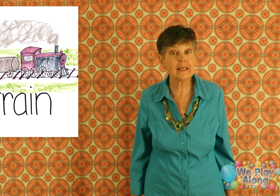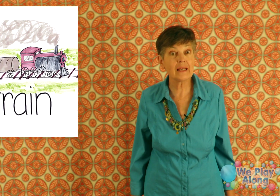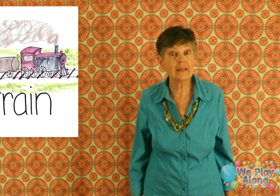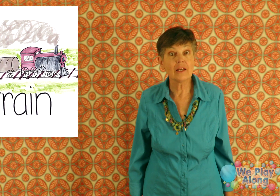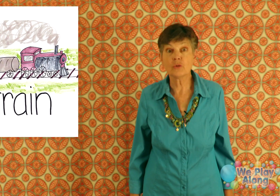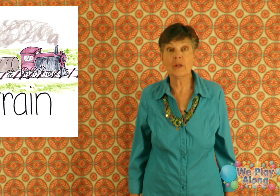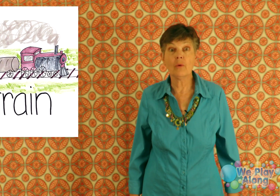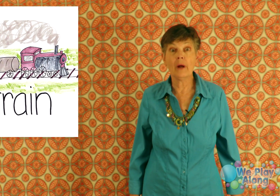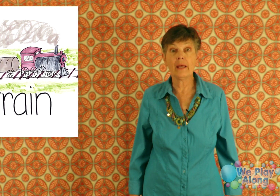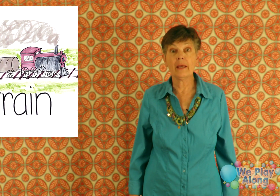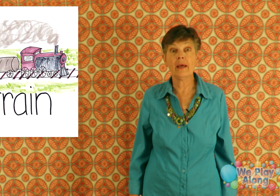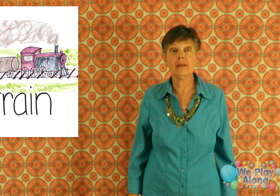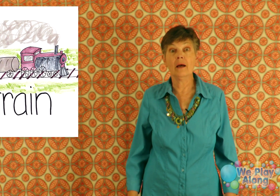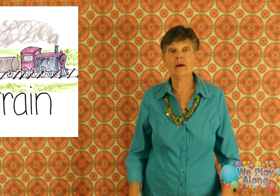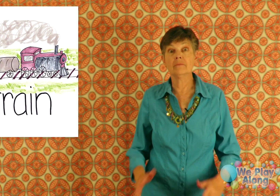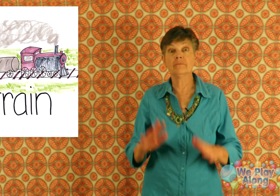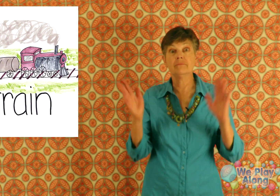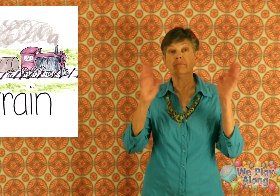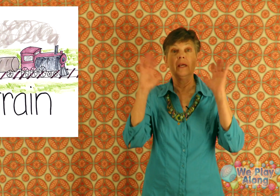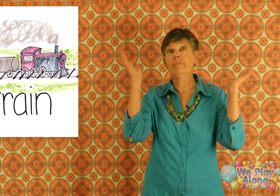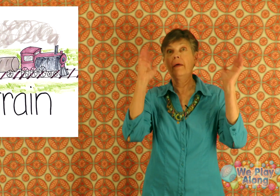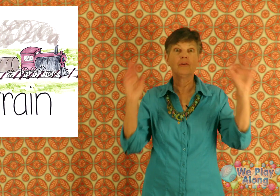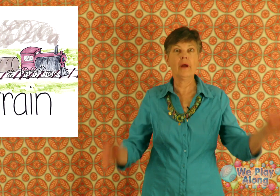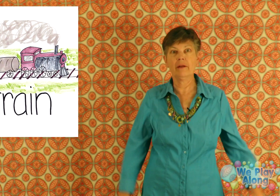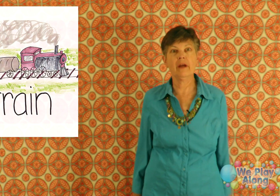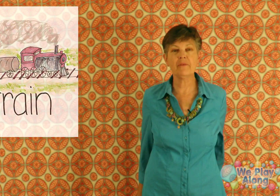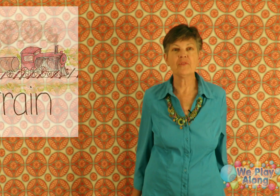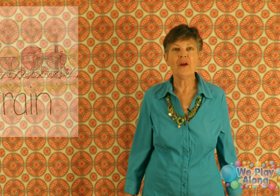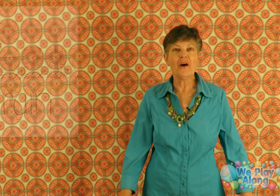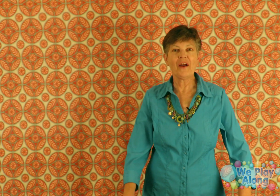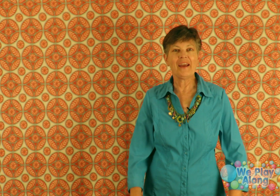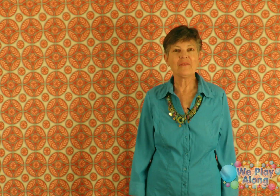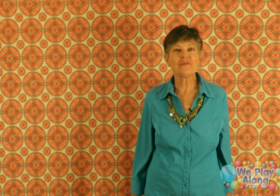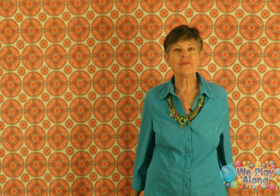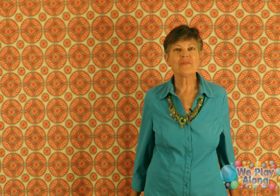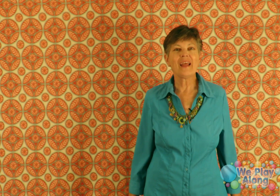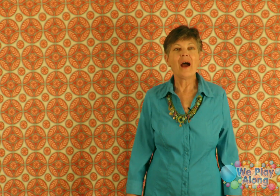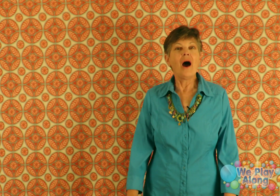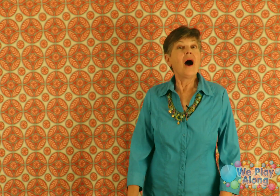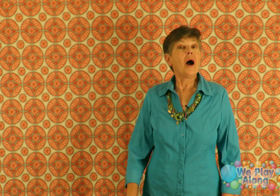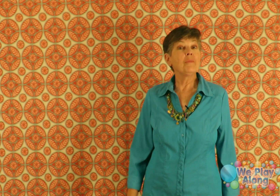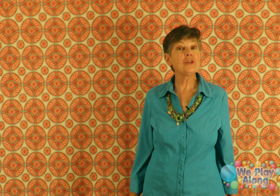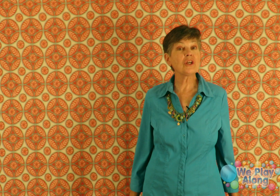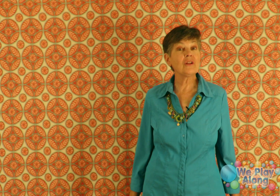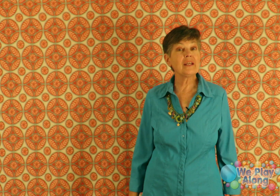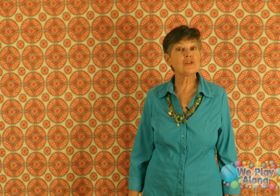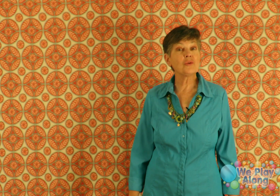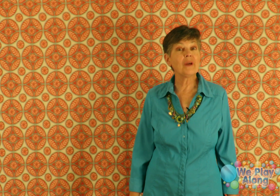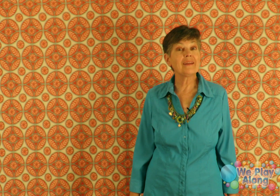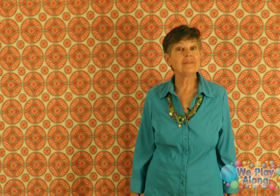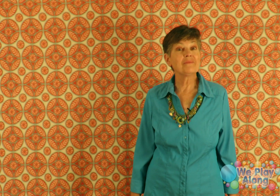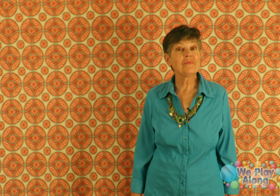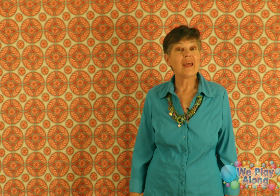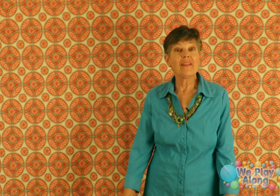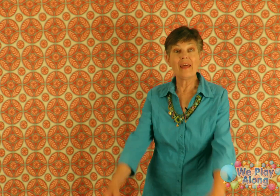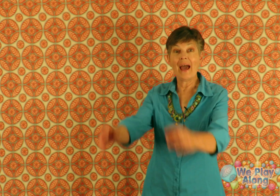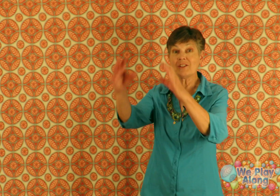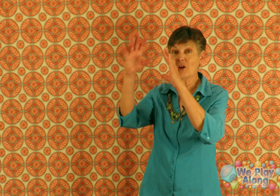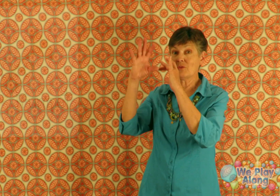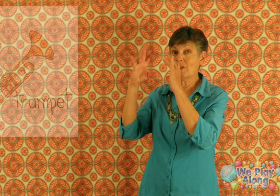listen, because we don't want to get hit by the train, right? Okay. A musical instrument that starts with the